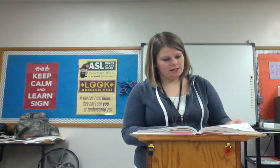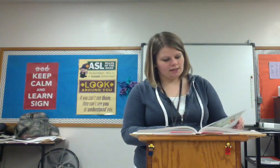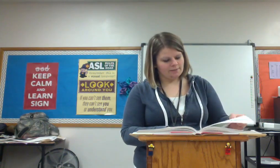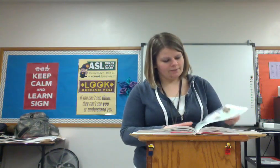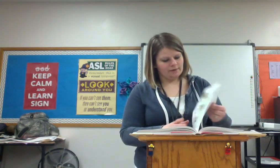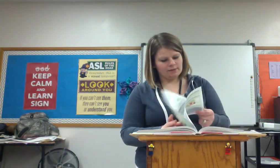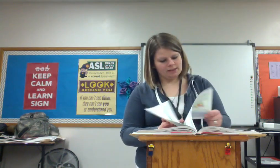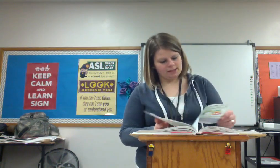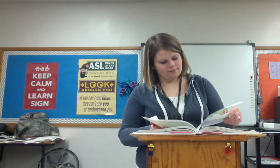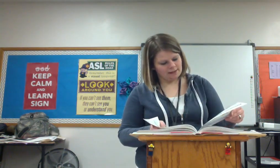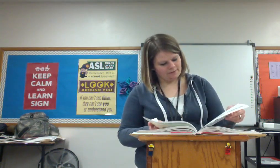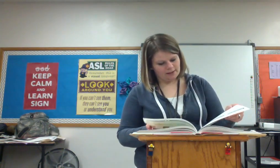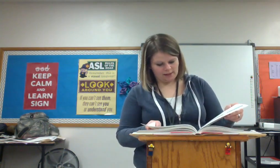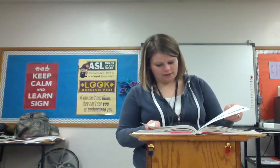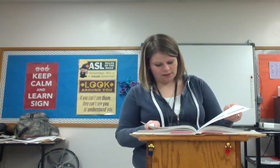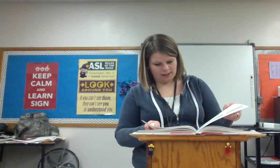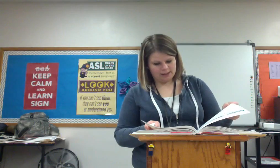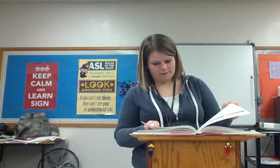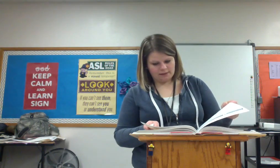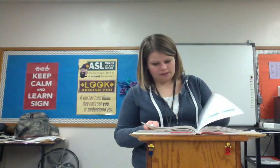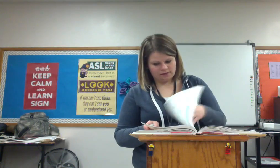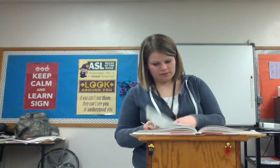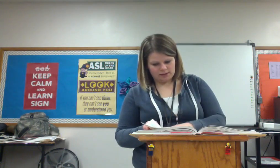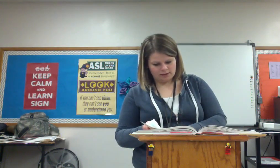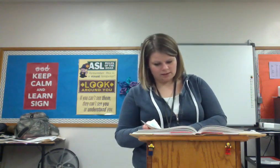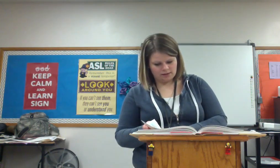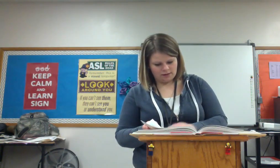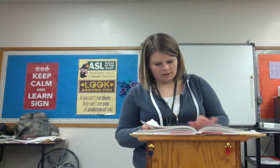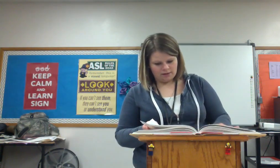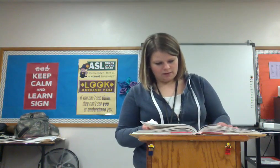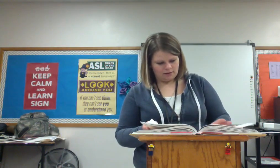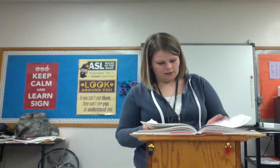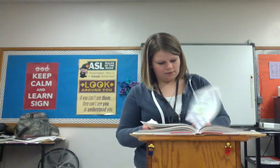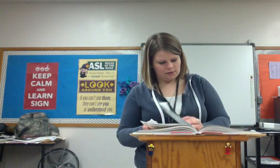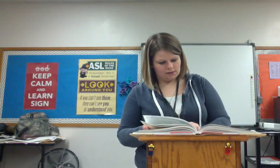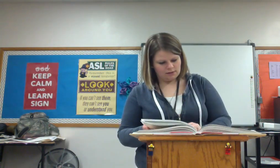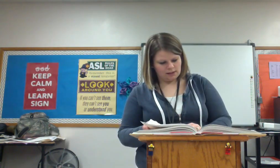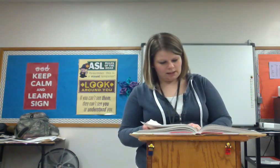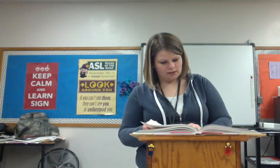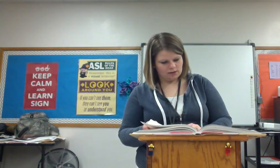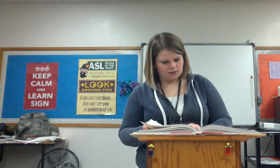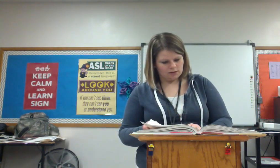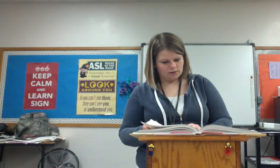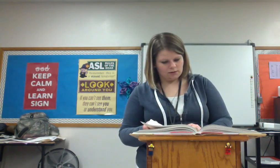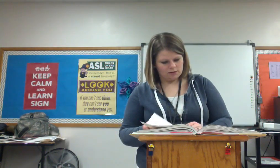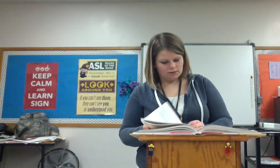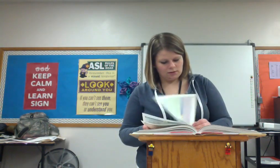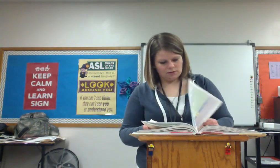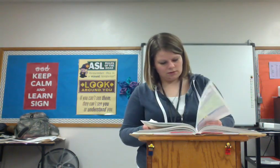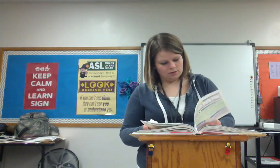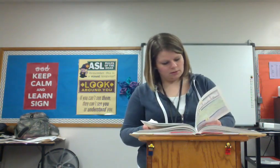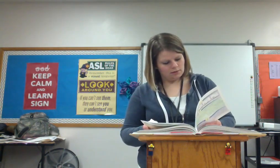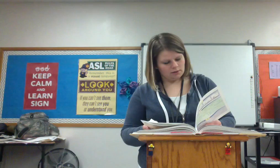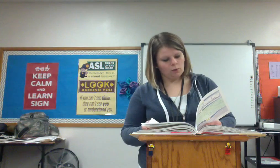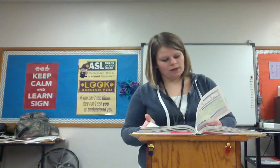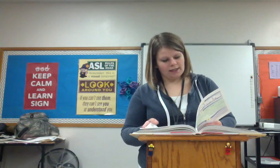Okay. I'm gonna see if they have any good activities here. What about That the use- signs on 176? Oh, we're gonna get